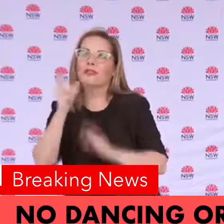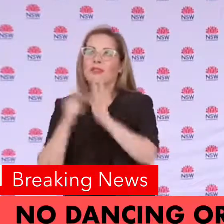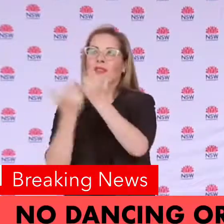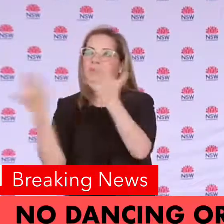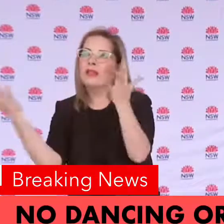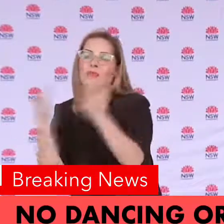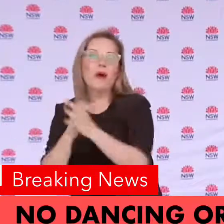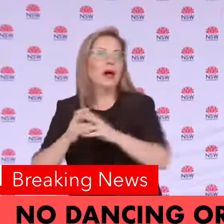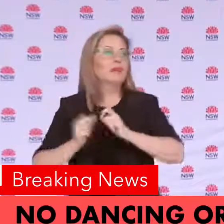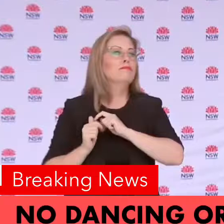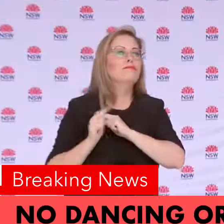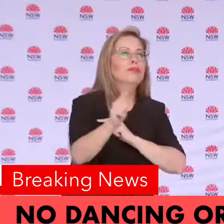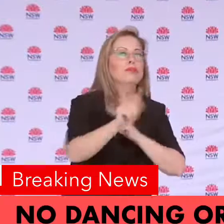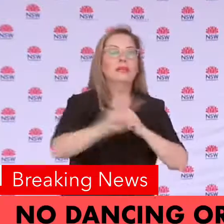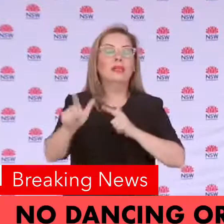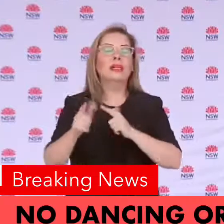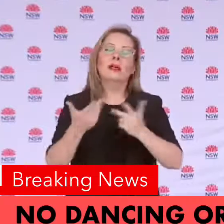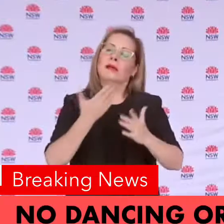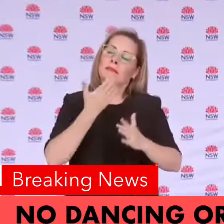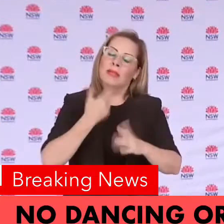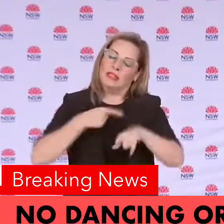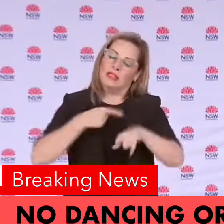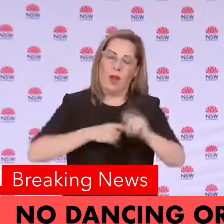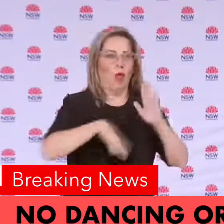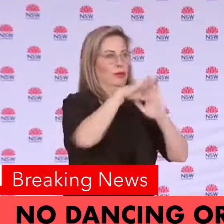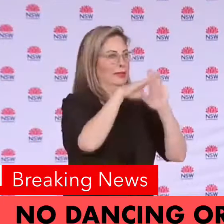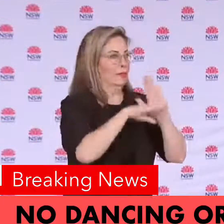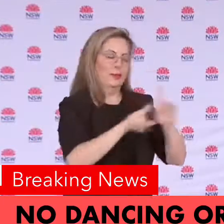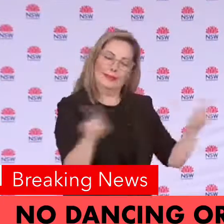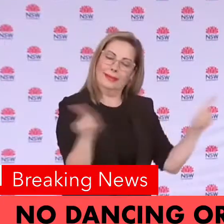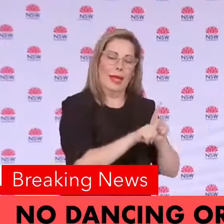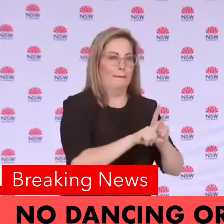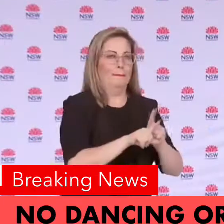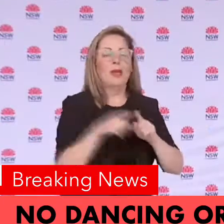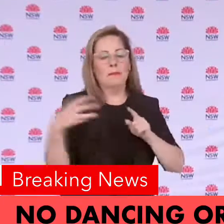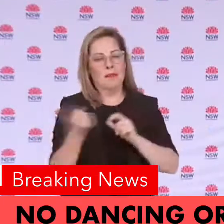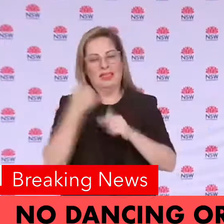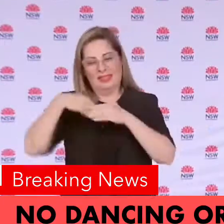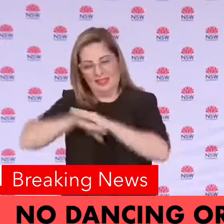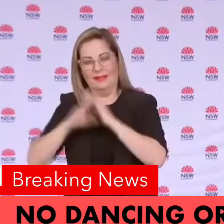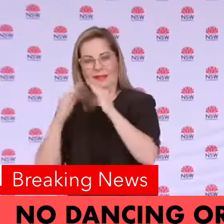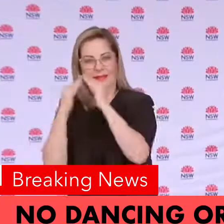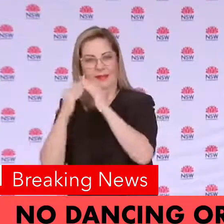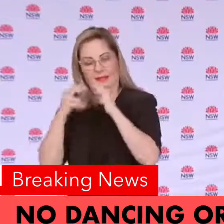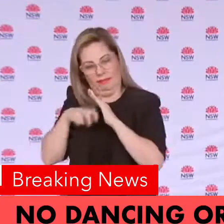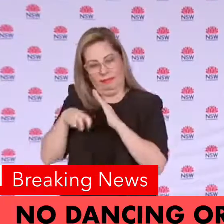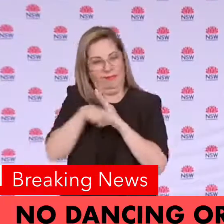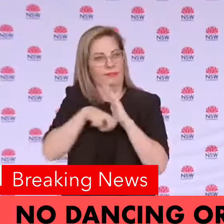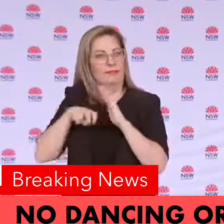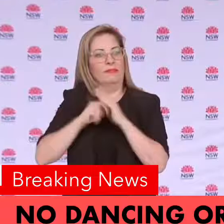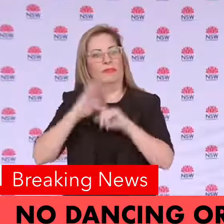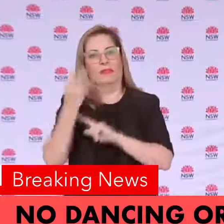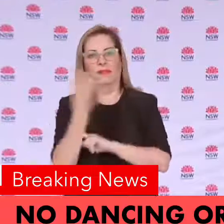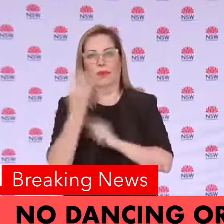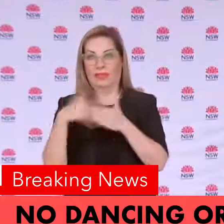really important. I'll now ask Dr. Chant to give her update, and then we'll take questions.